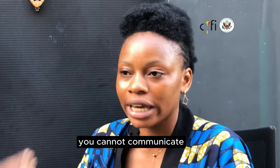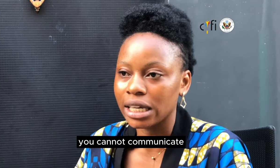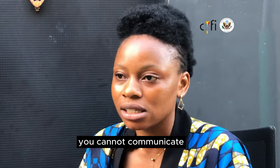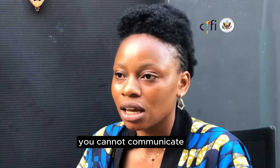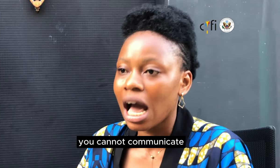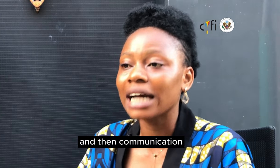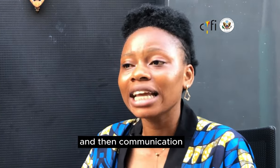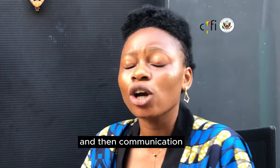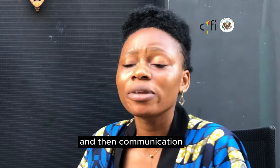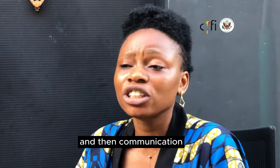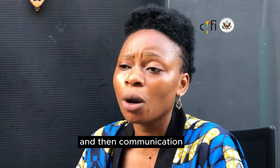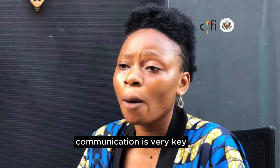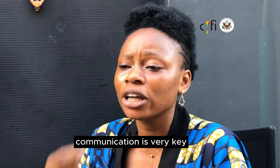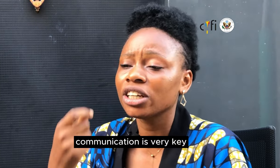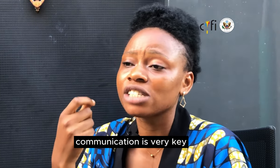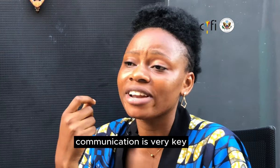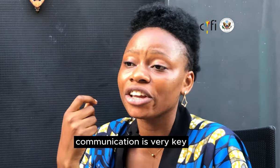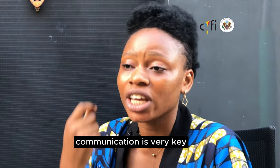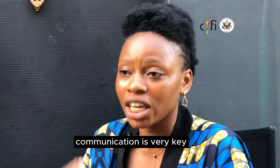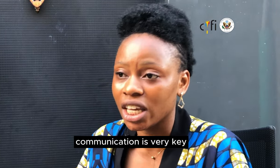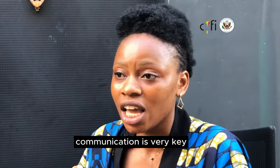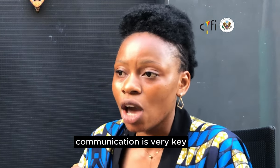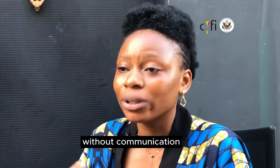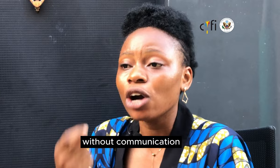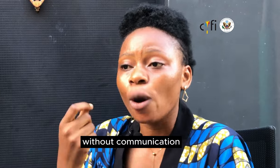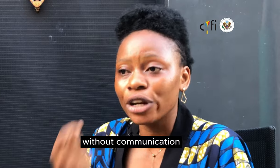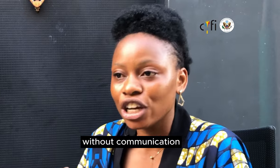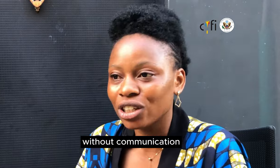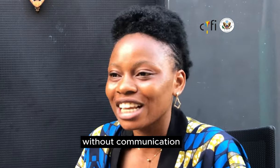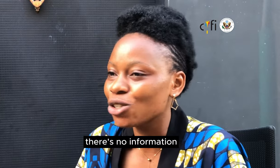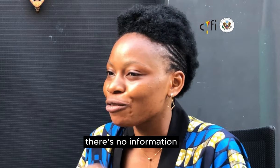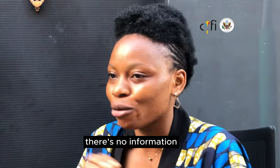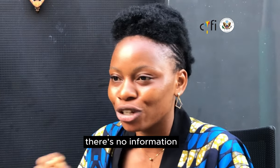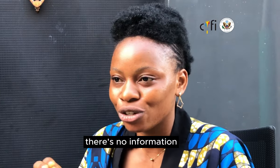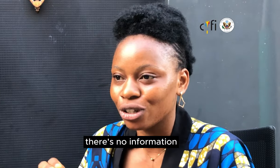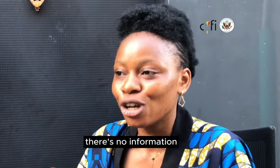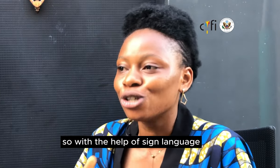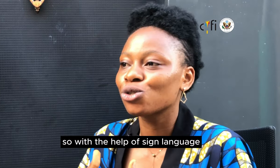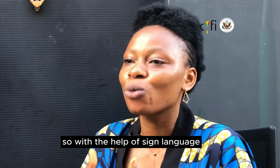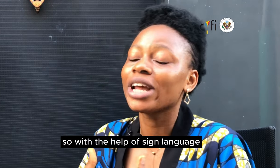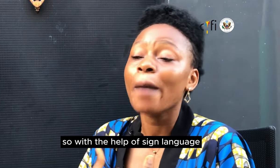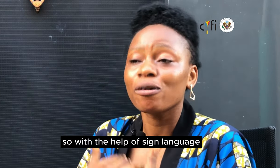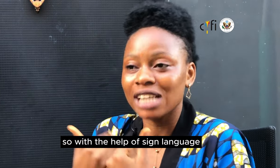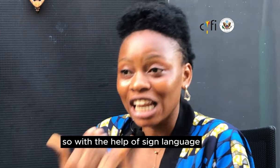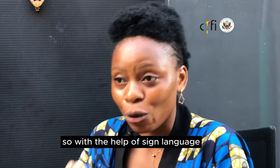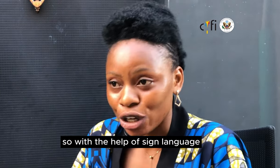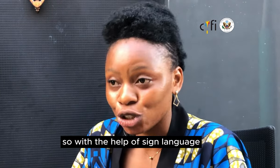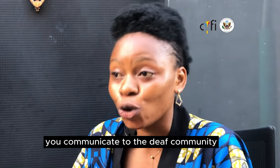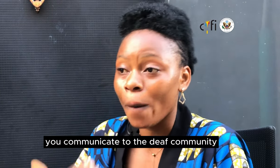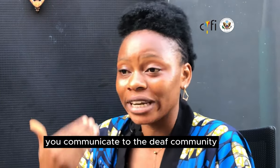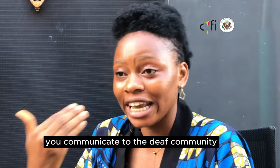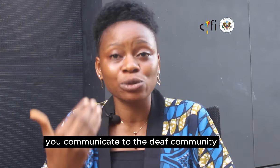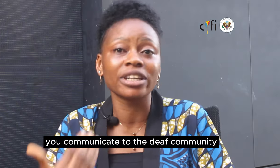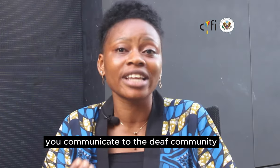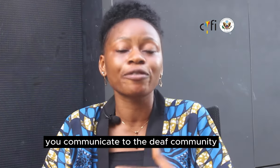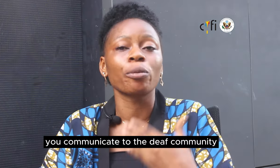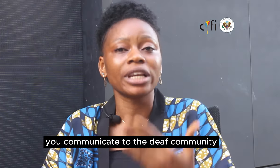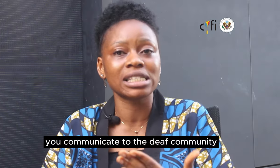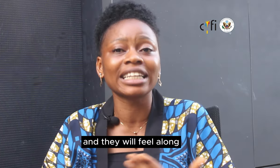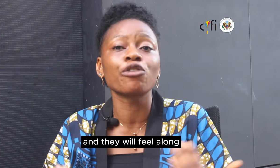communicate. And then communication is very key. Without communication, there's no information. So with the help of sign language, you communicate with the deaf community, and they will feel